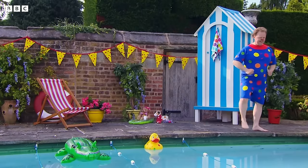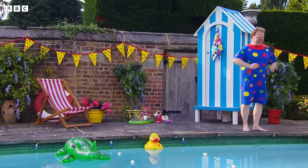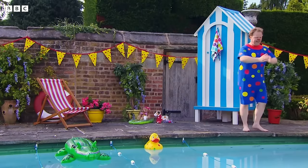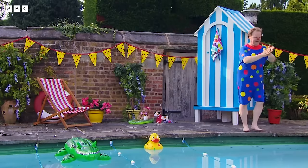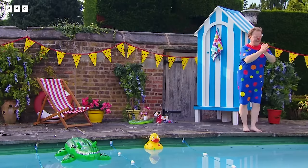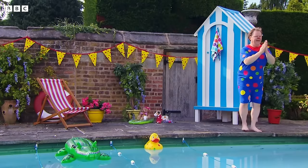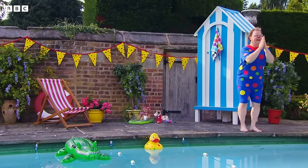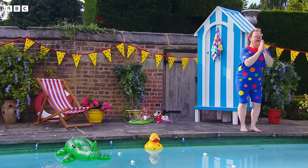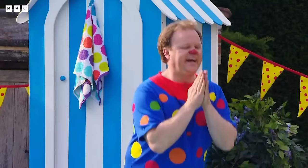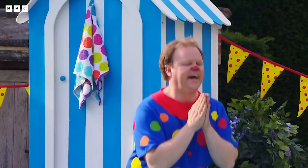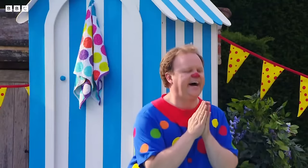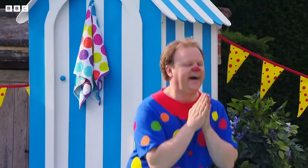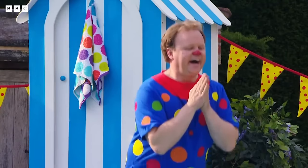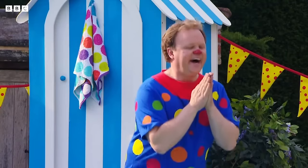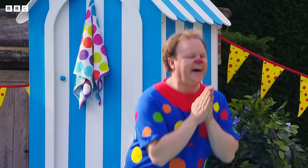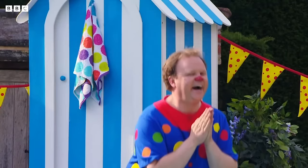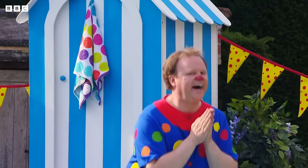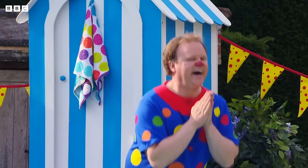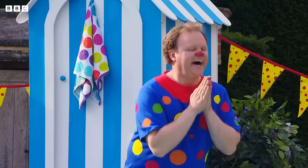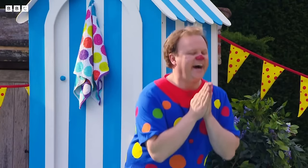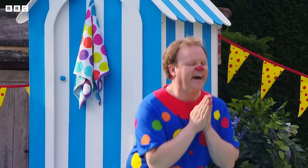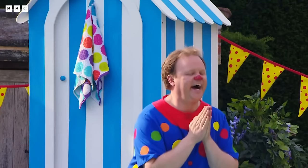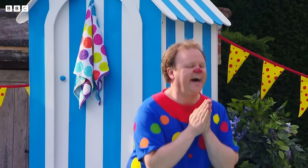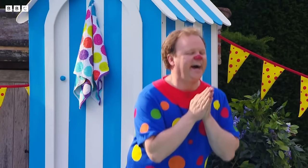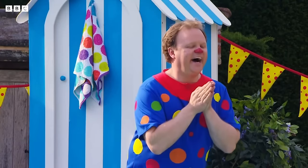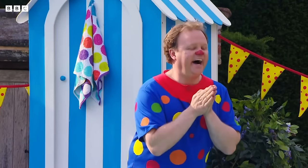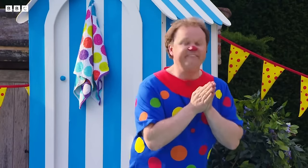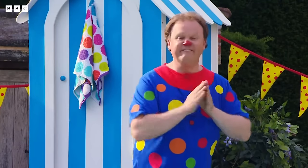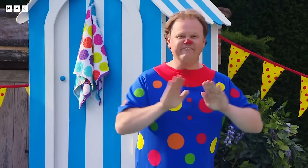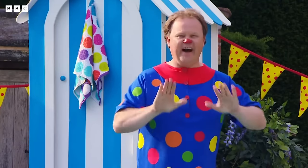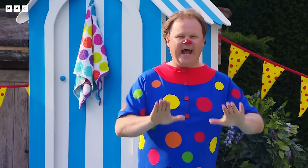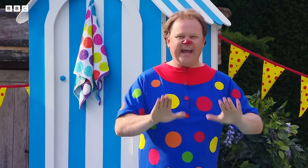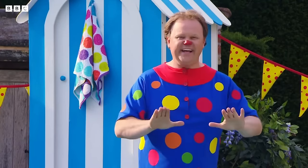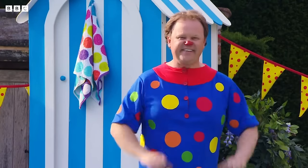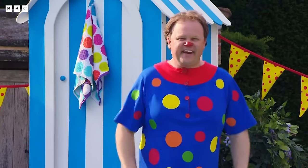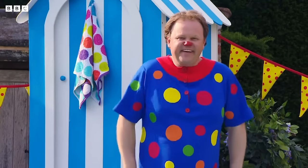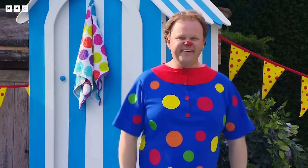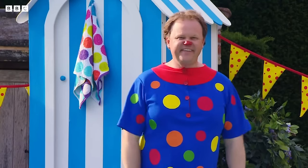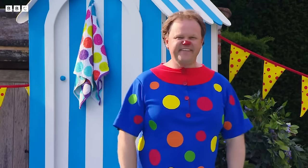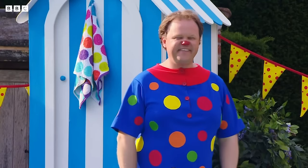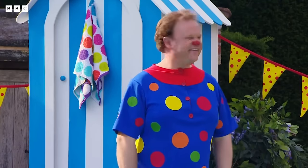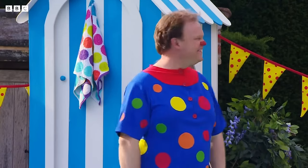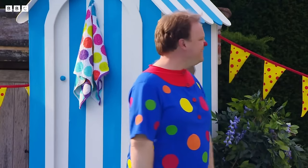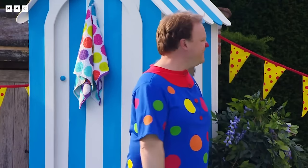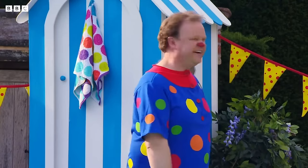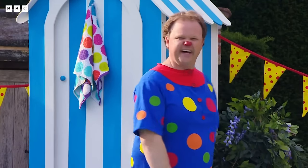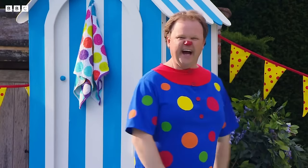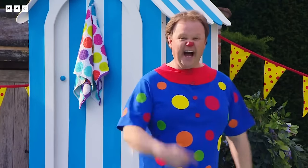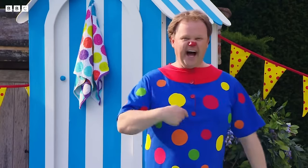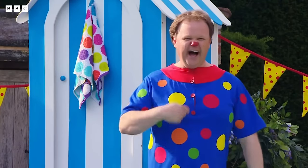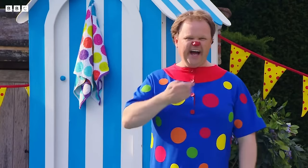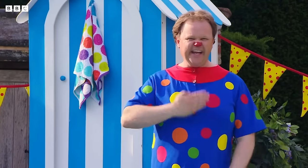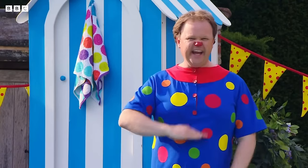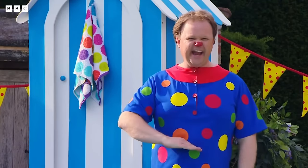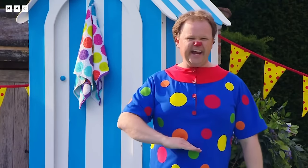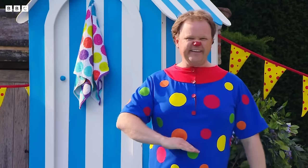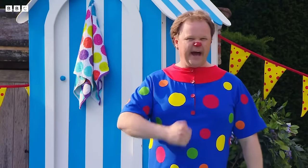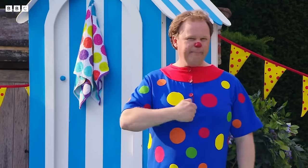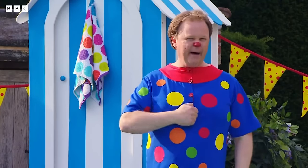On your marks, get set. Wait. What is it, Mr. Tumble? I need